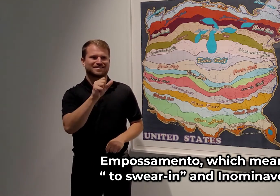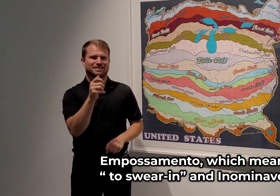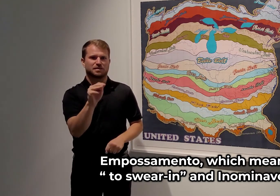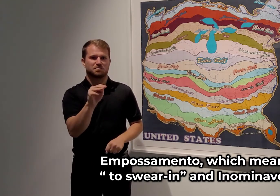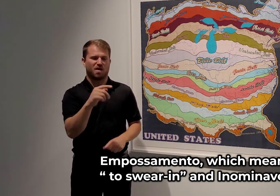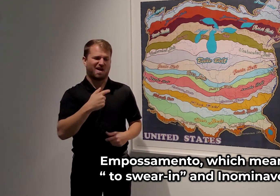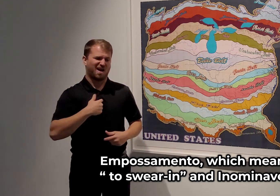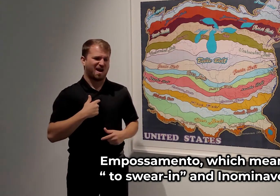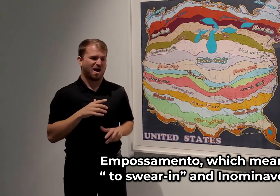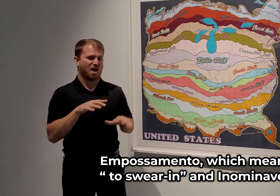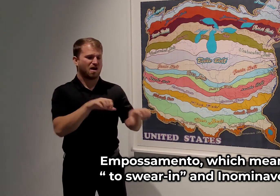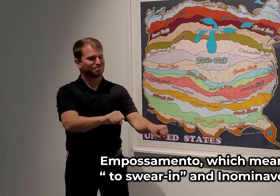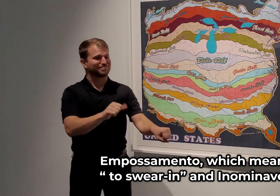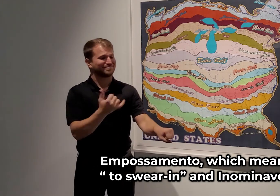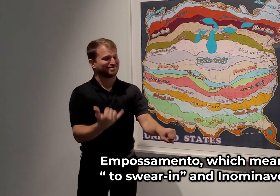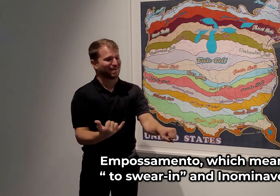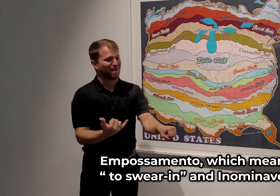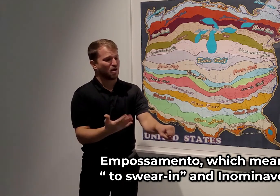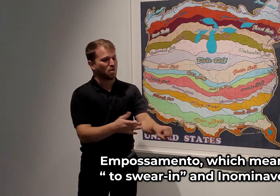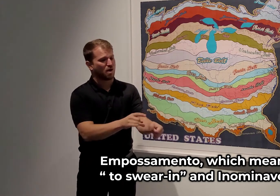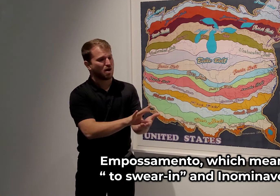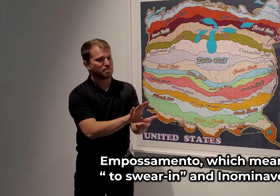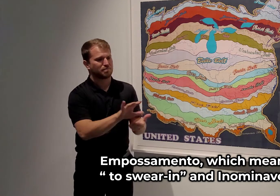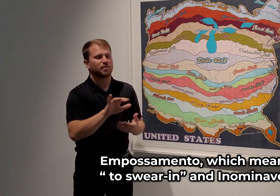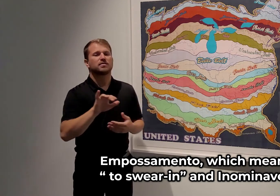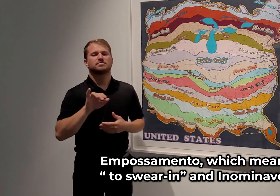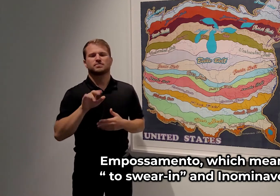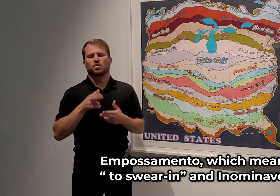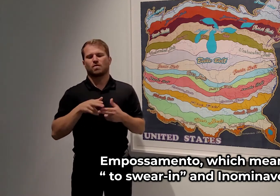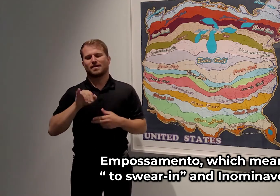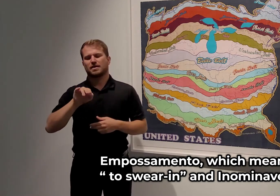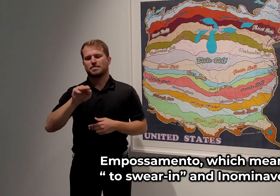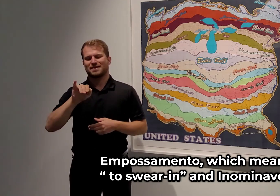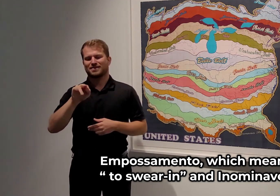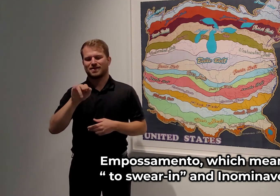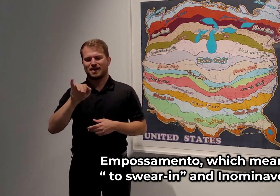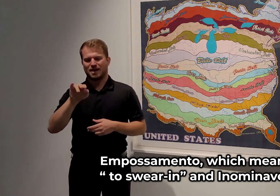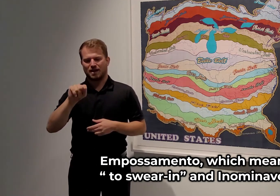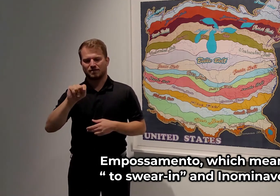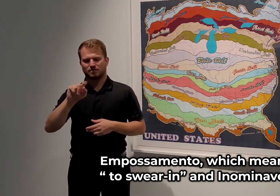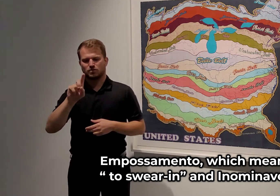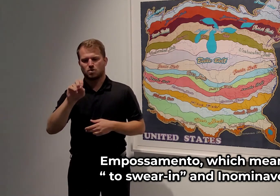planning. What additional information can Rodriguez's map tell you?